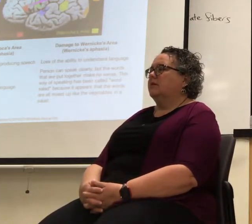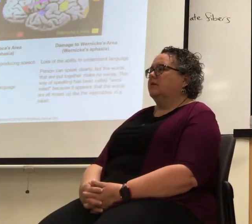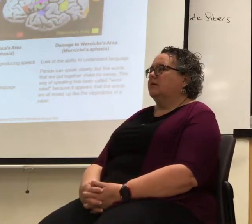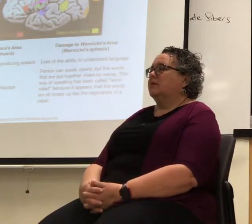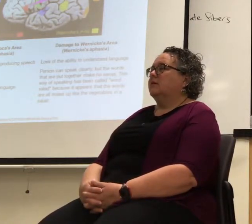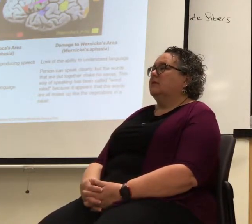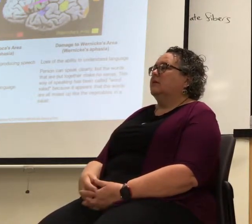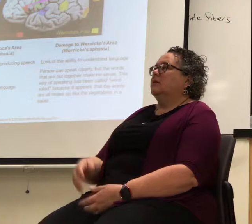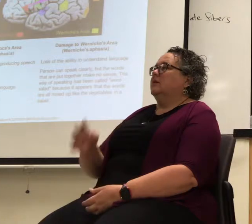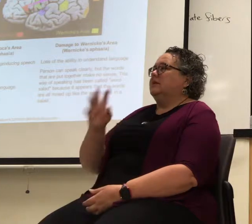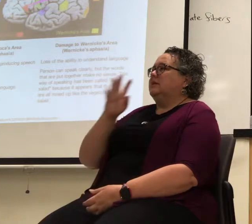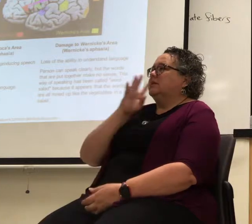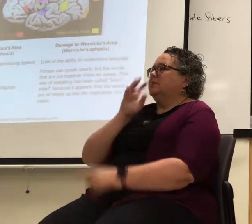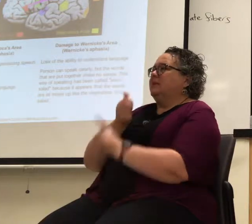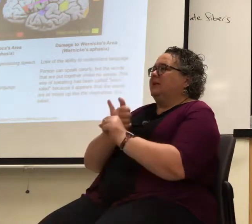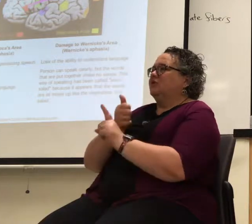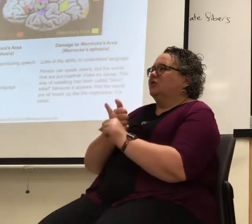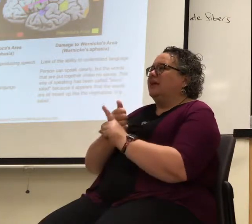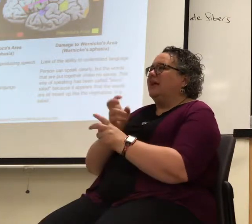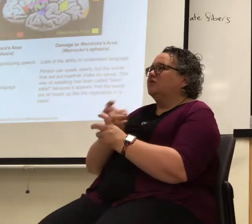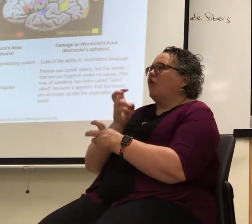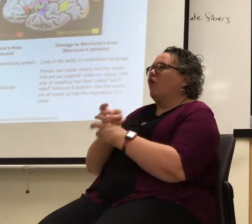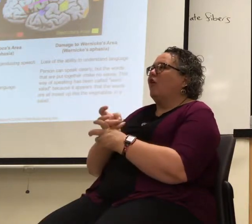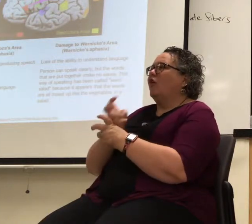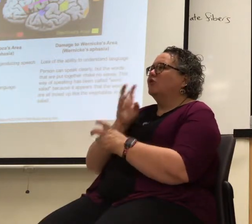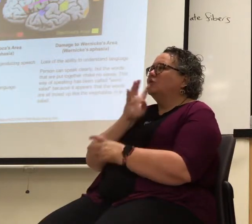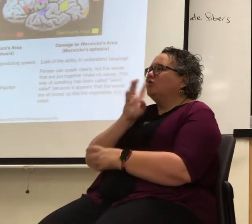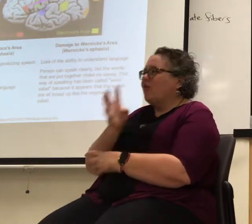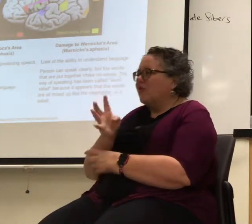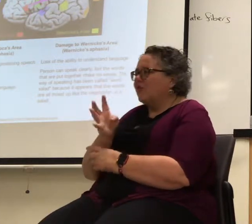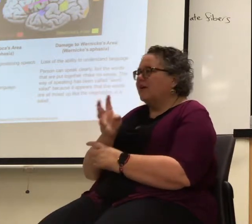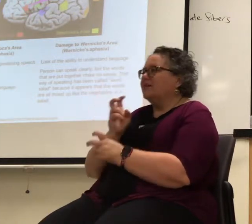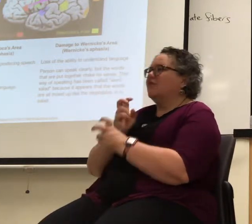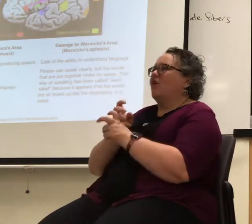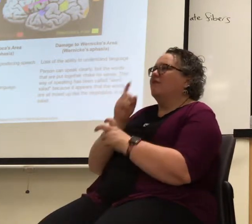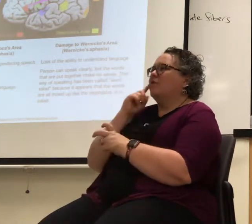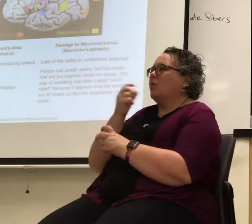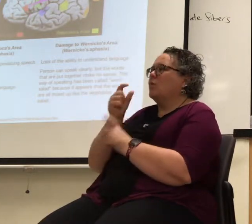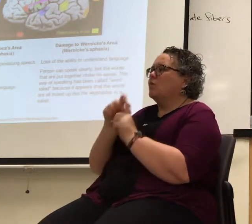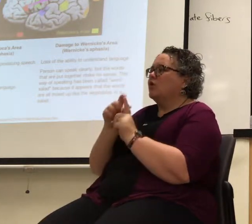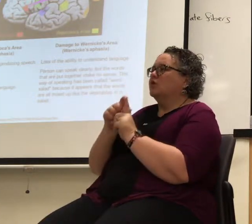Speech is, it's hard to get the words out. It's hard to talk for this person.